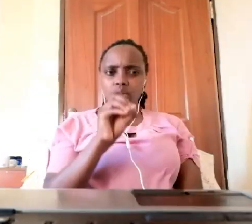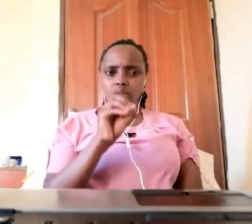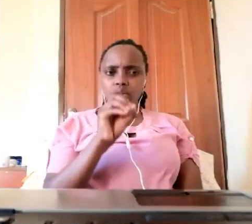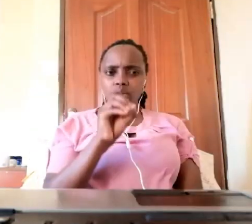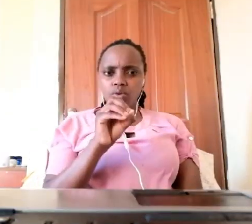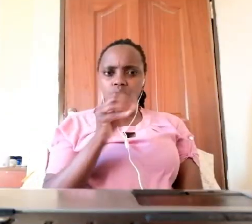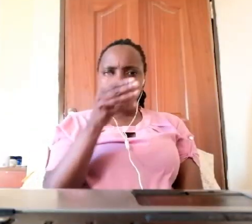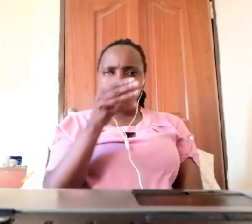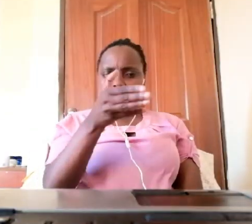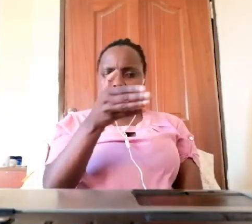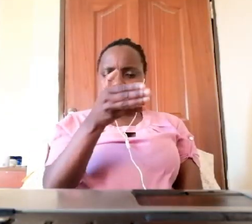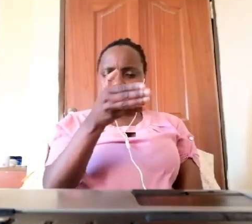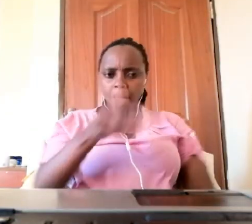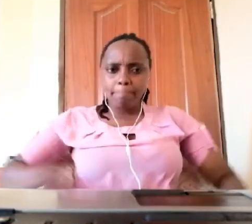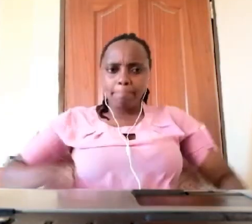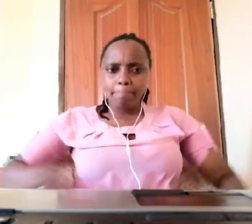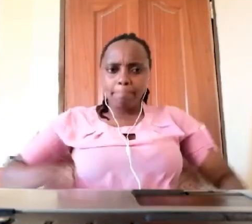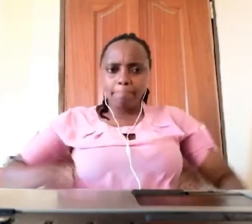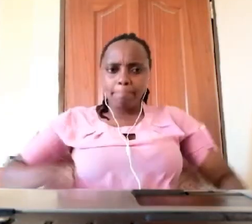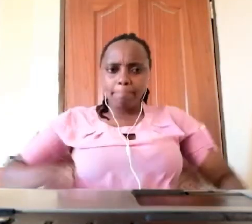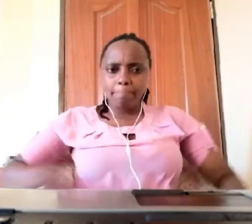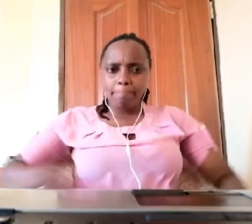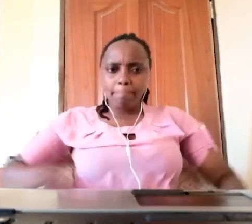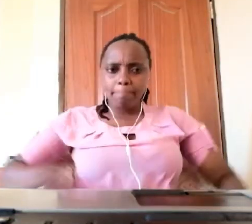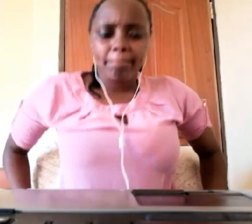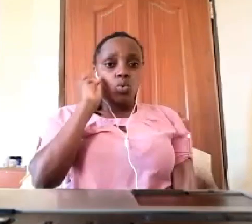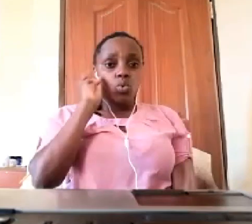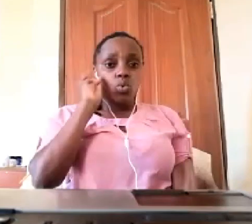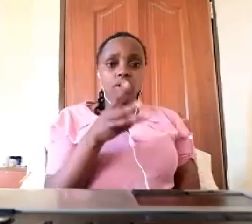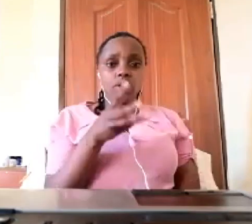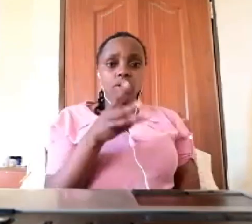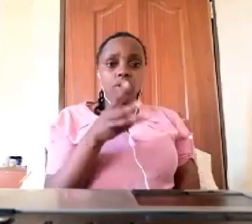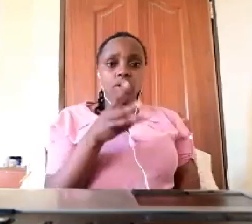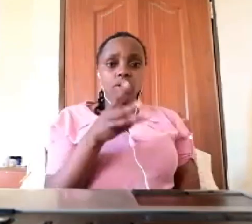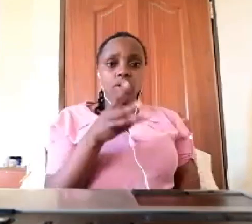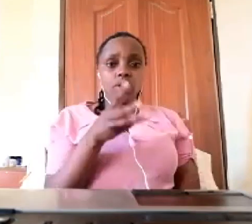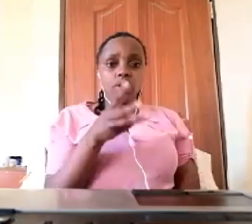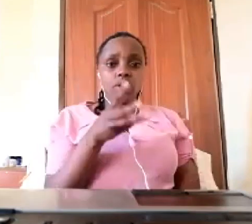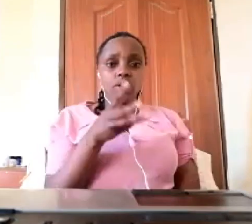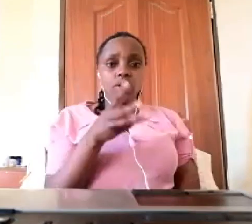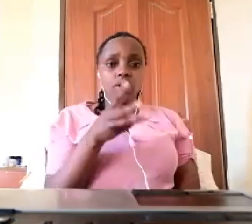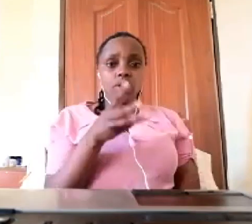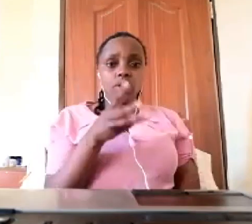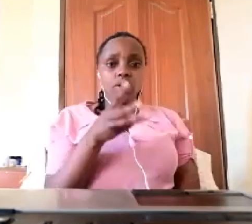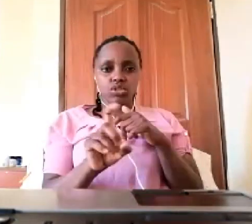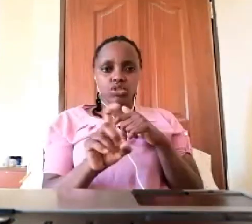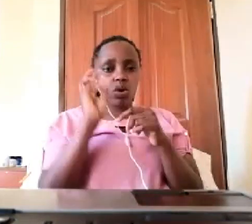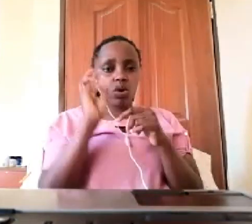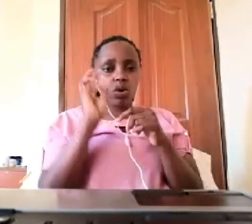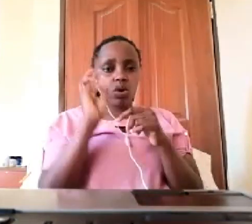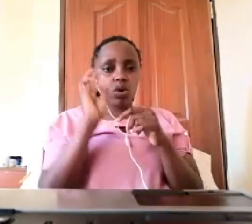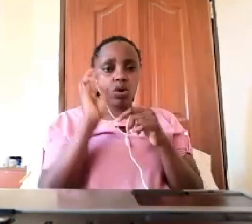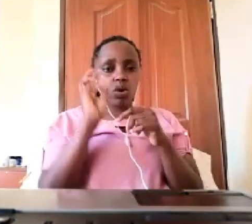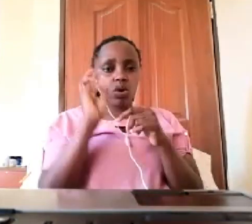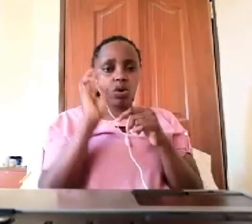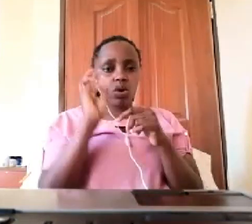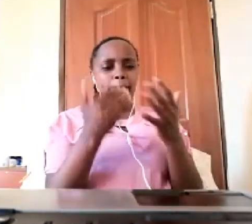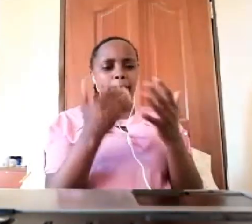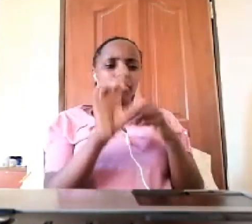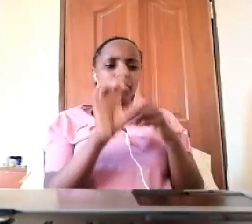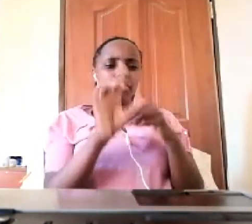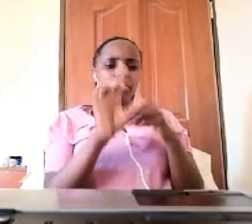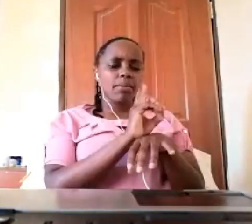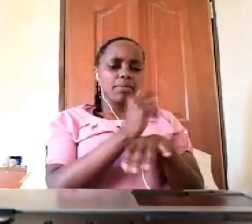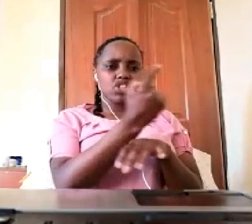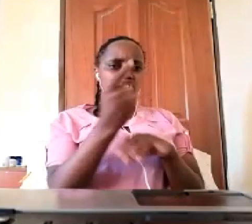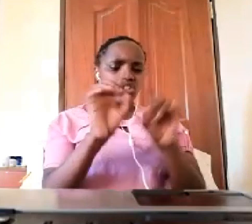Yes, I'm online. Absolutely, good. So I'm going to throw about 3 questions in your direction, and I would ask